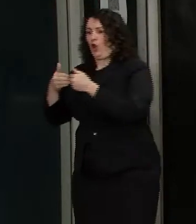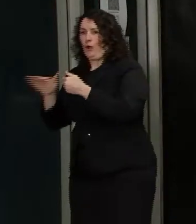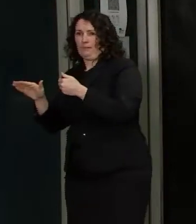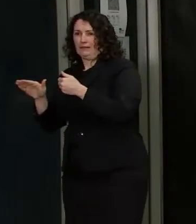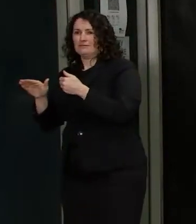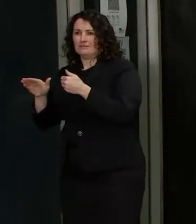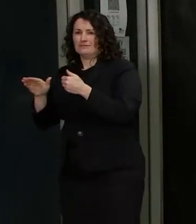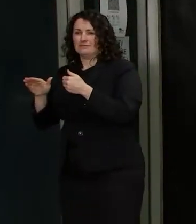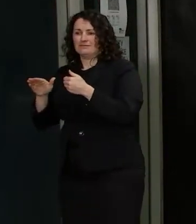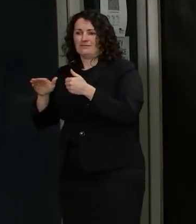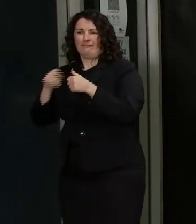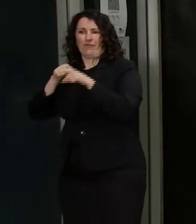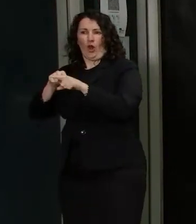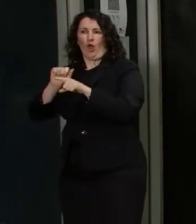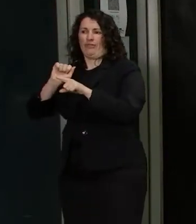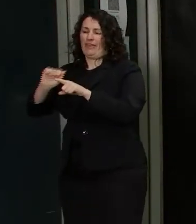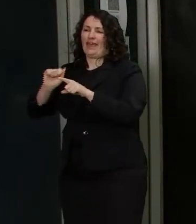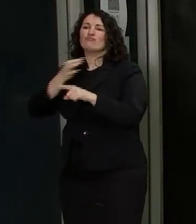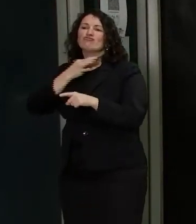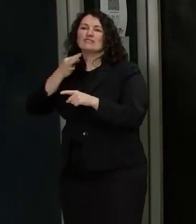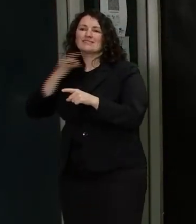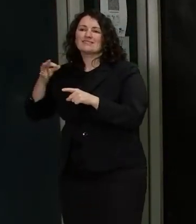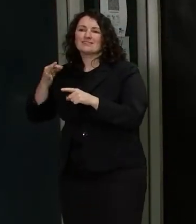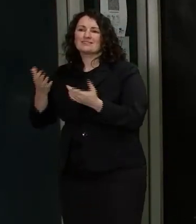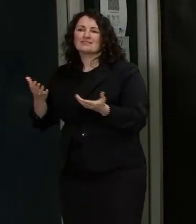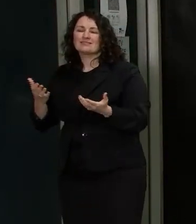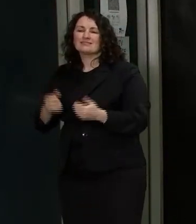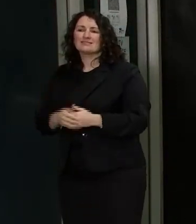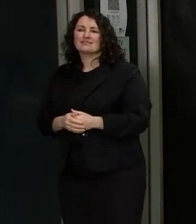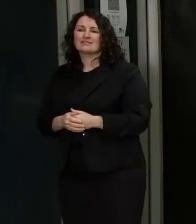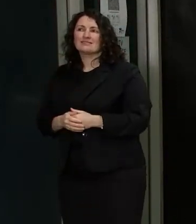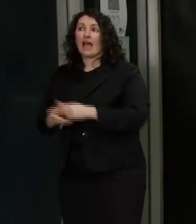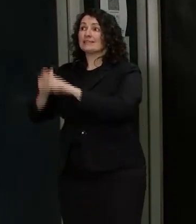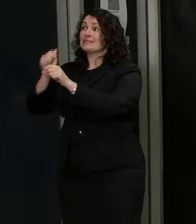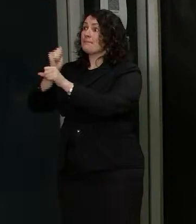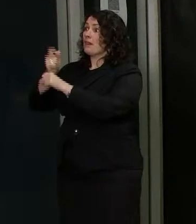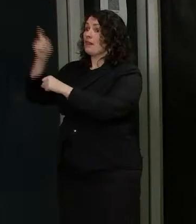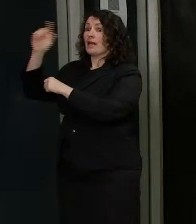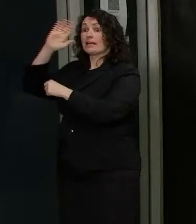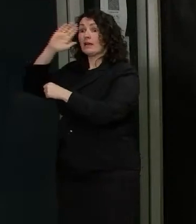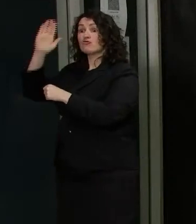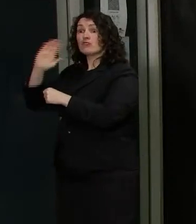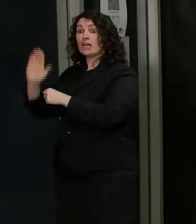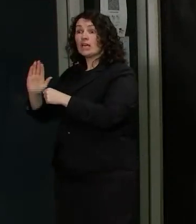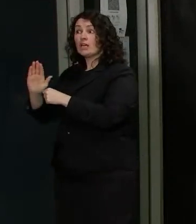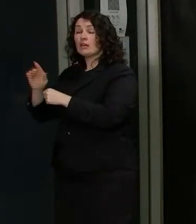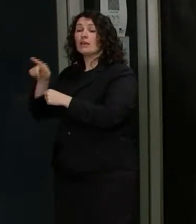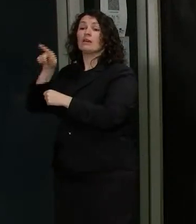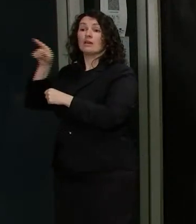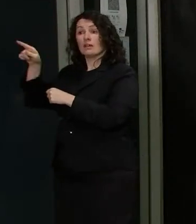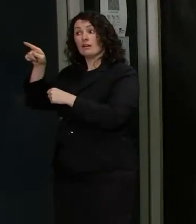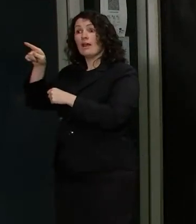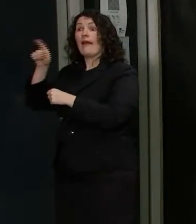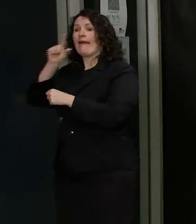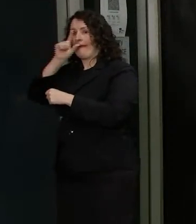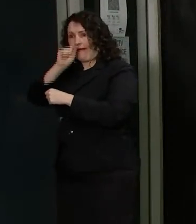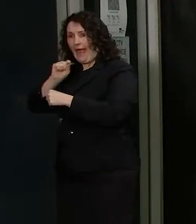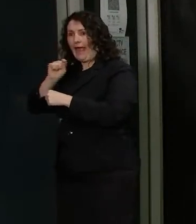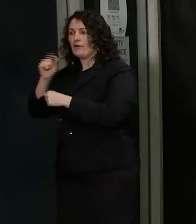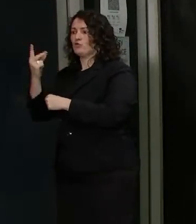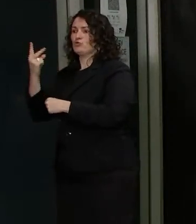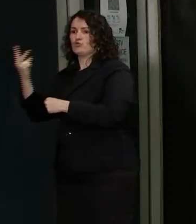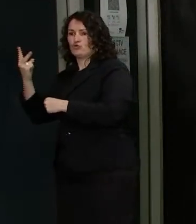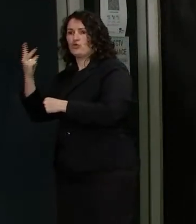private gatherings. So regional Victoria, 2 adults plus dependents can visit once in any one